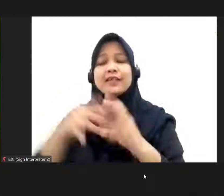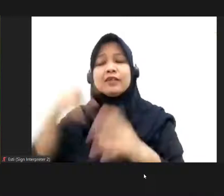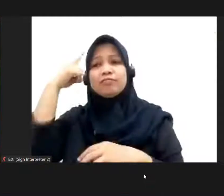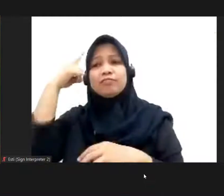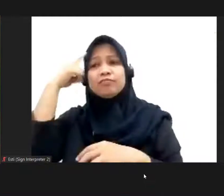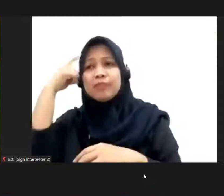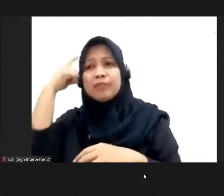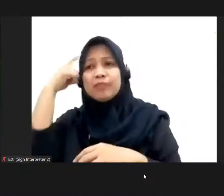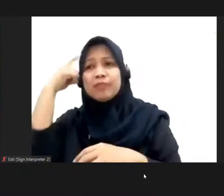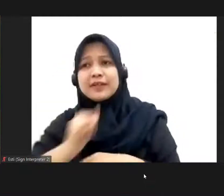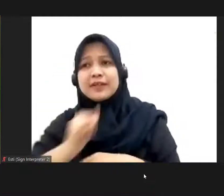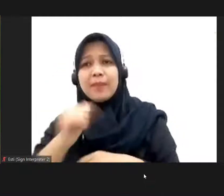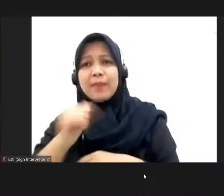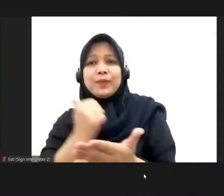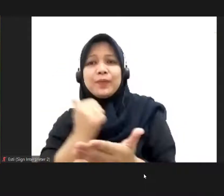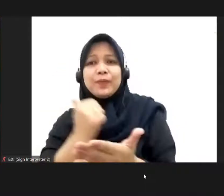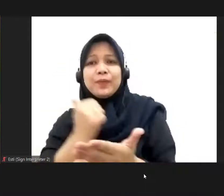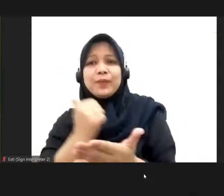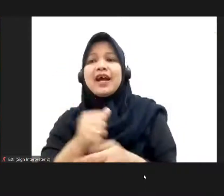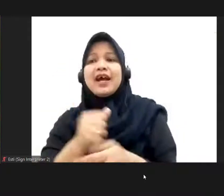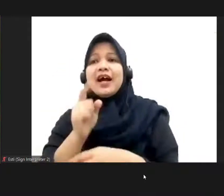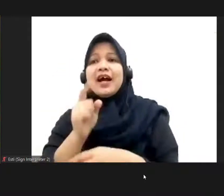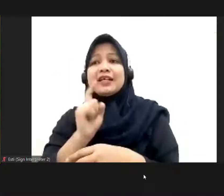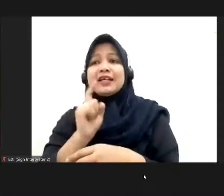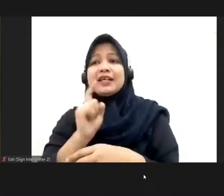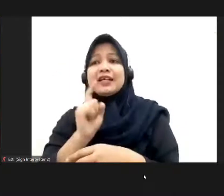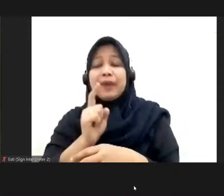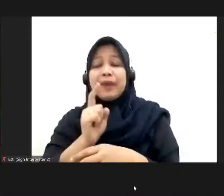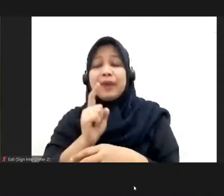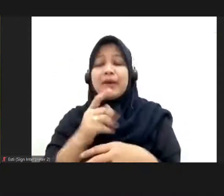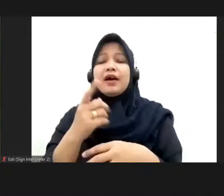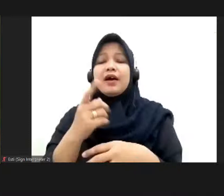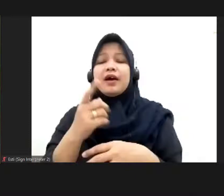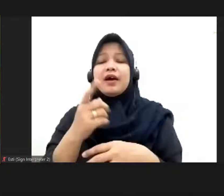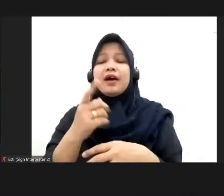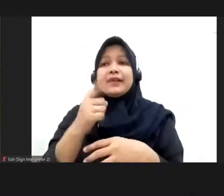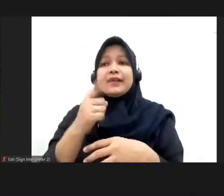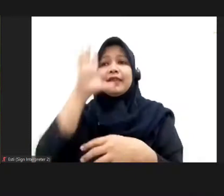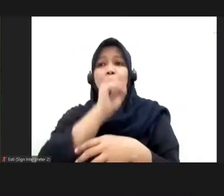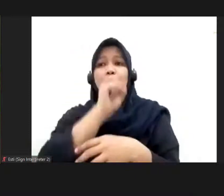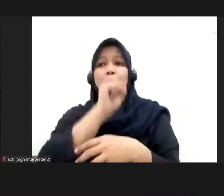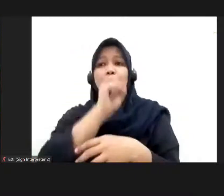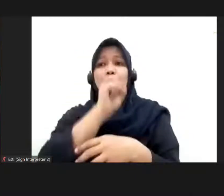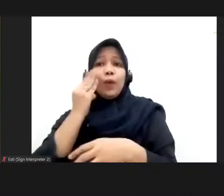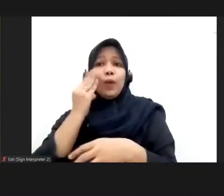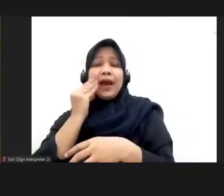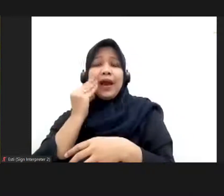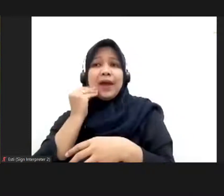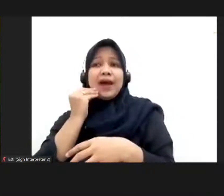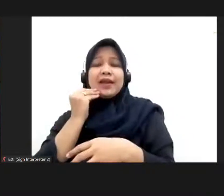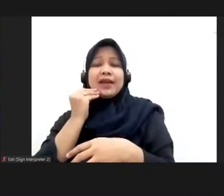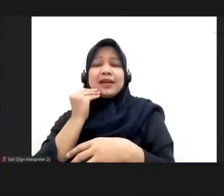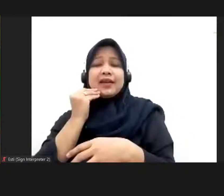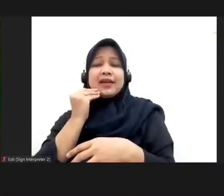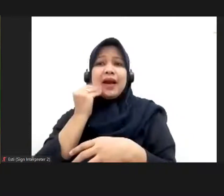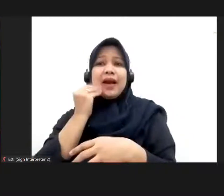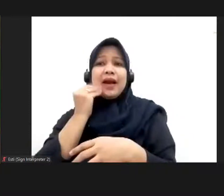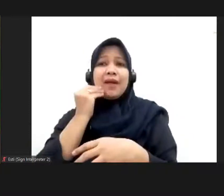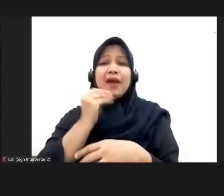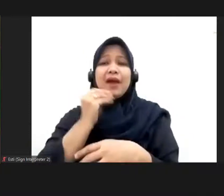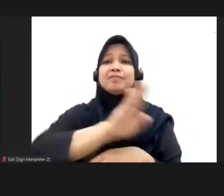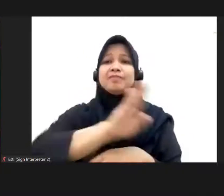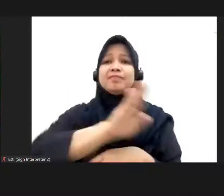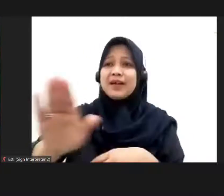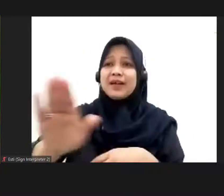so that we know that of the experience and the gap that we have, and we can better